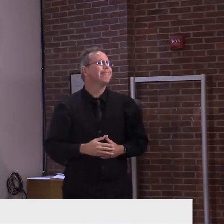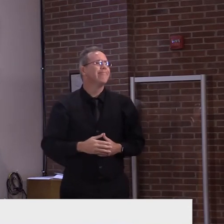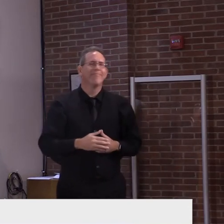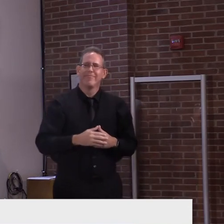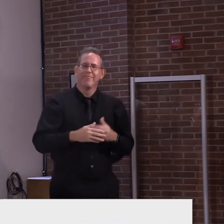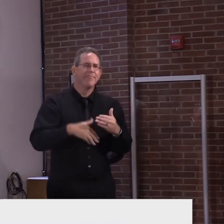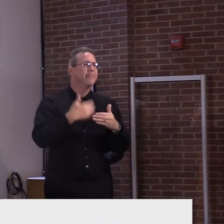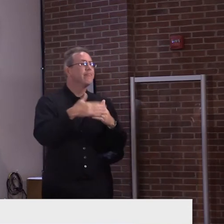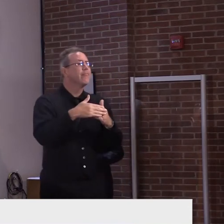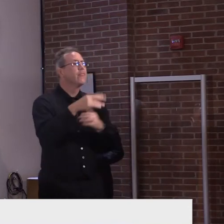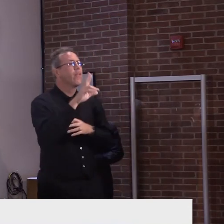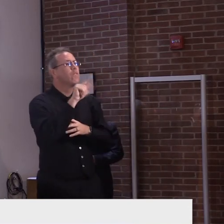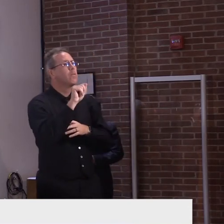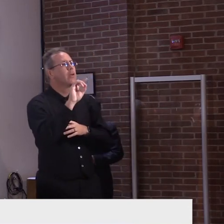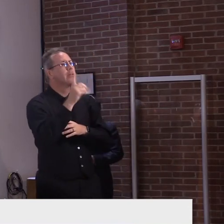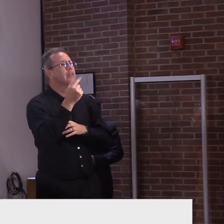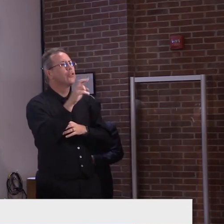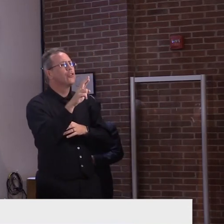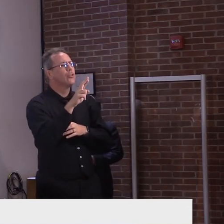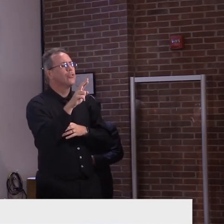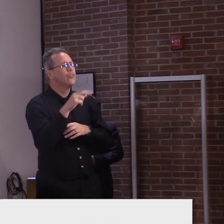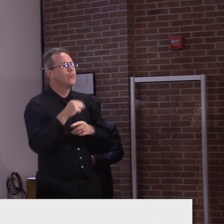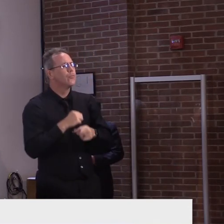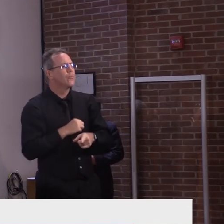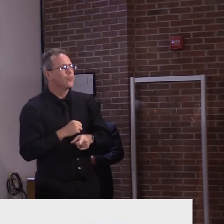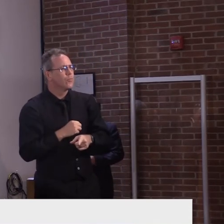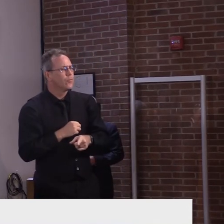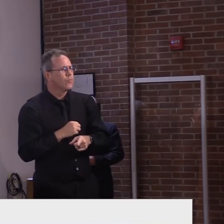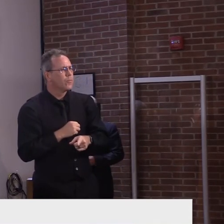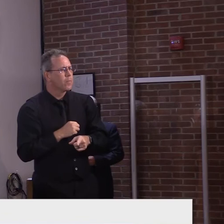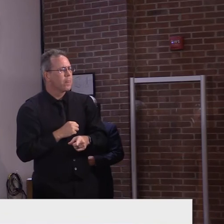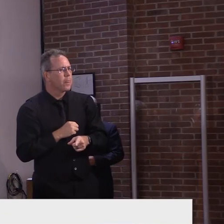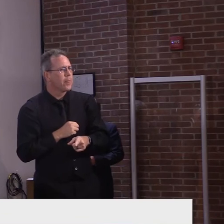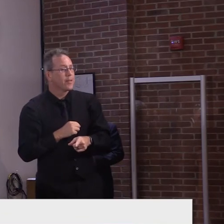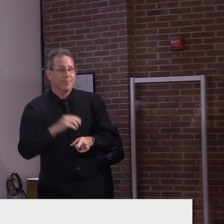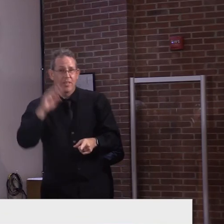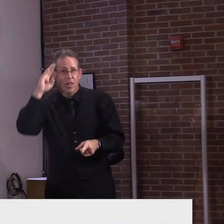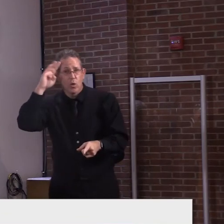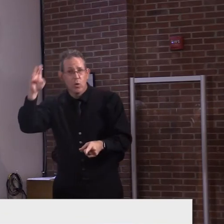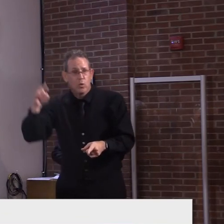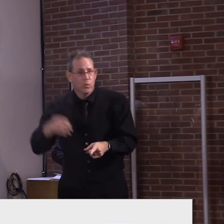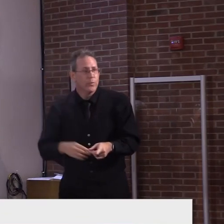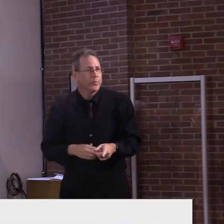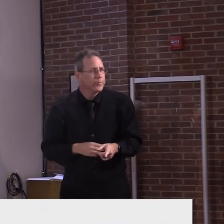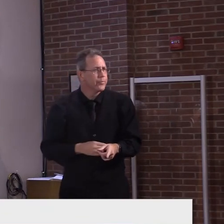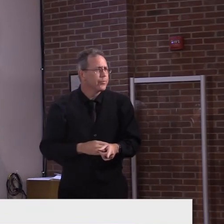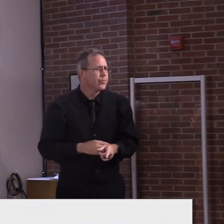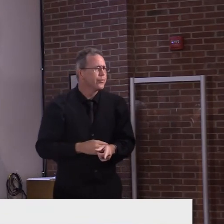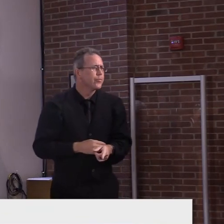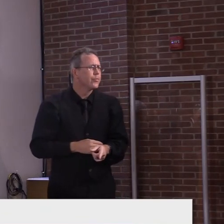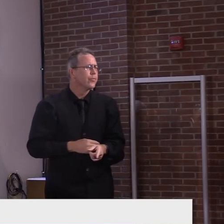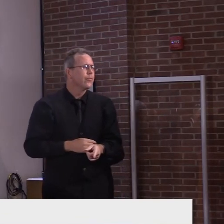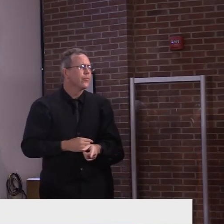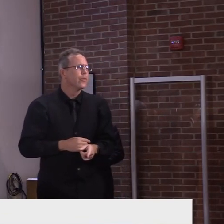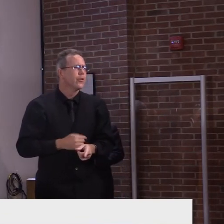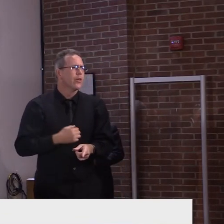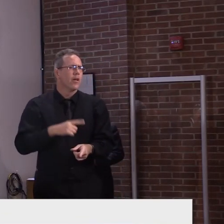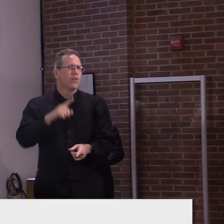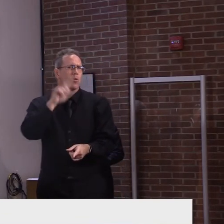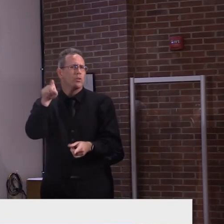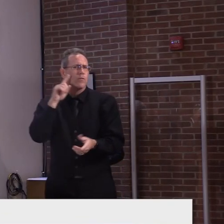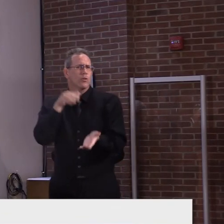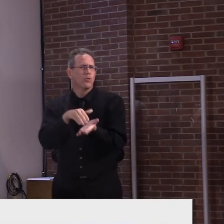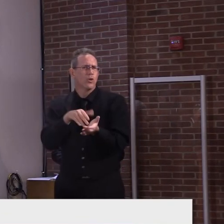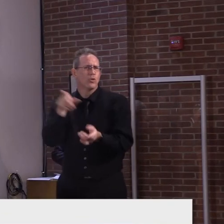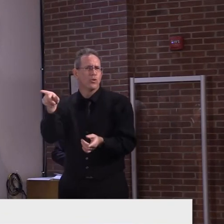Hello. I have a question. I believe it's going to be mostly for Dr. Levine. I've